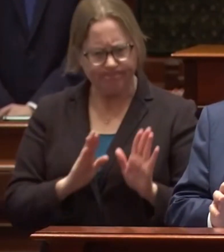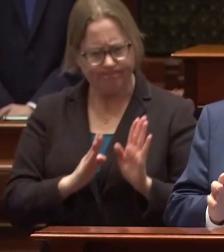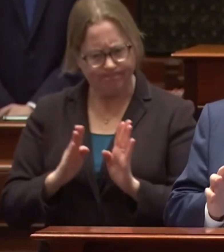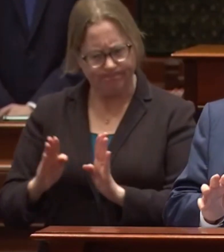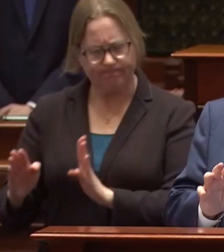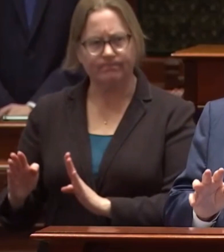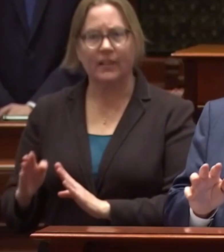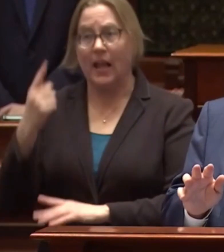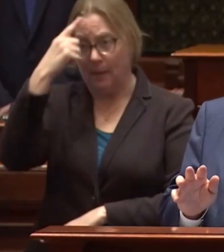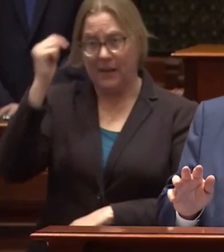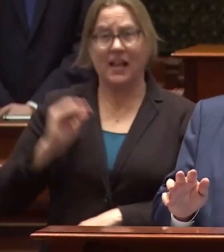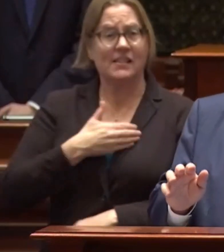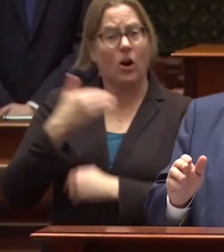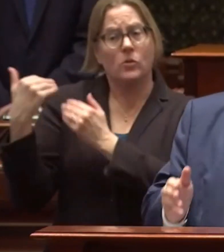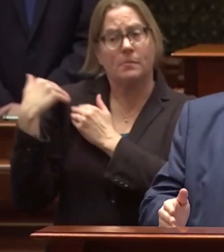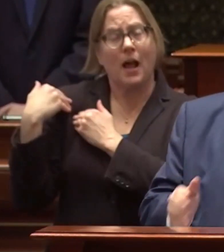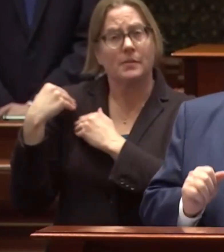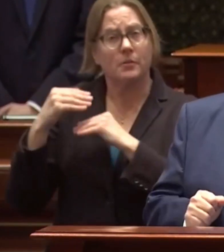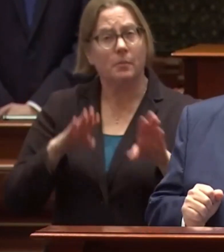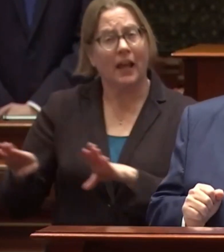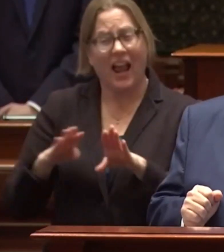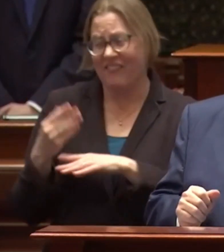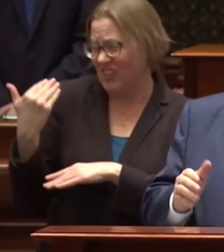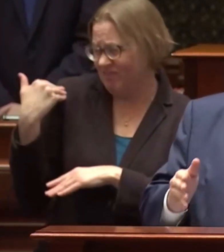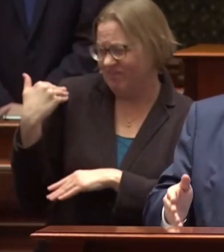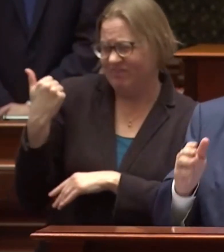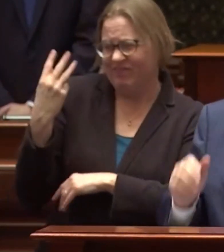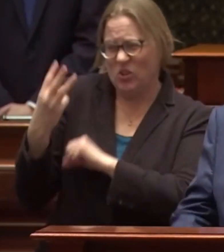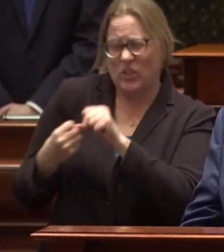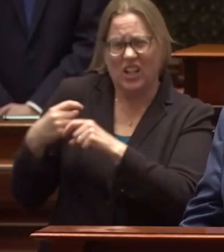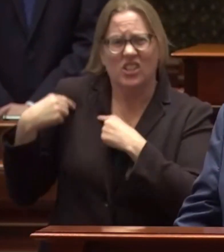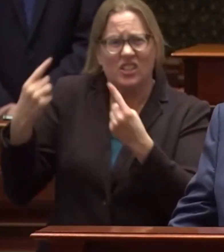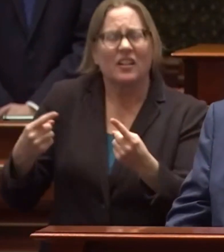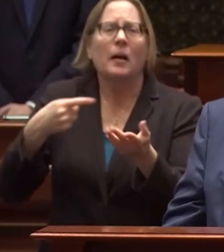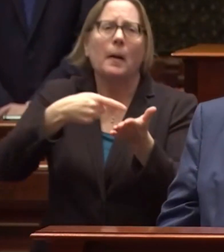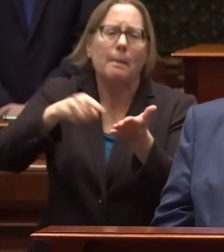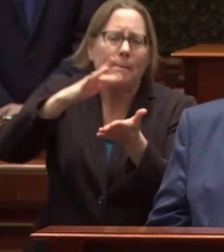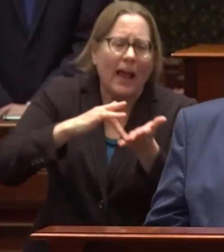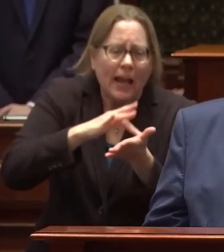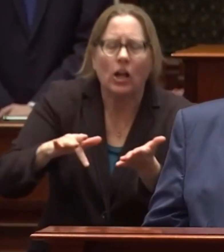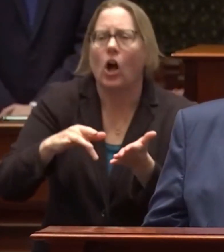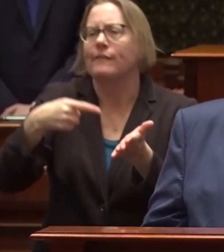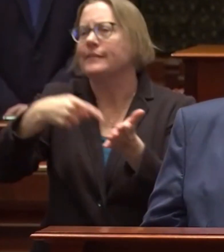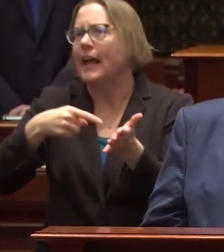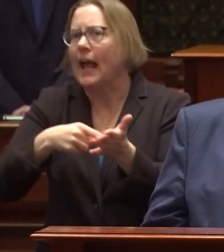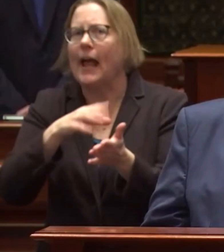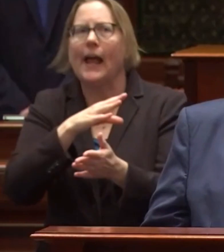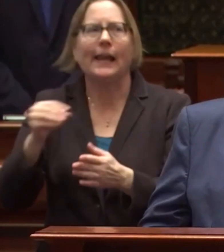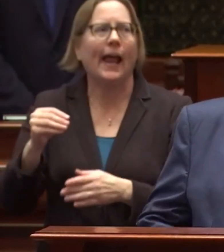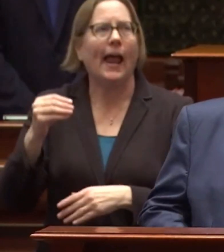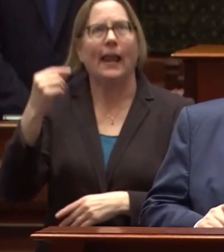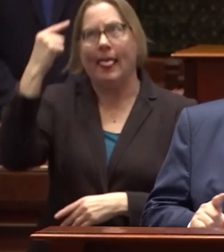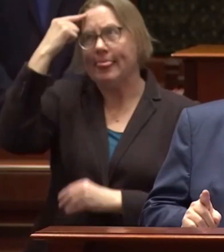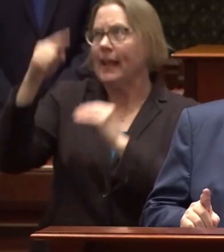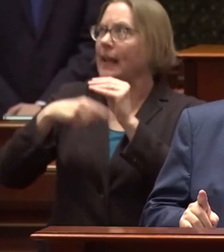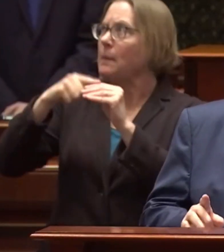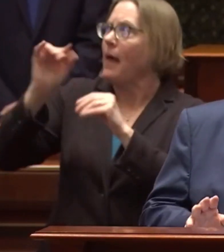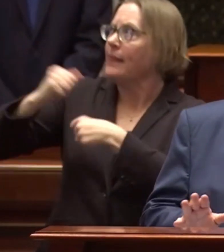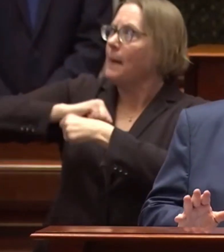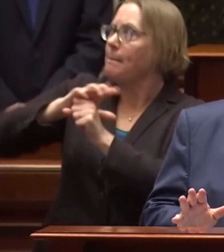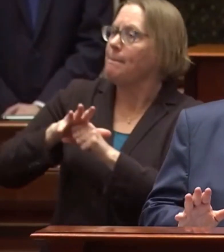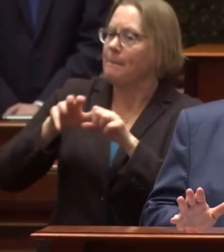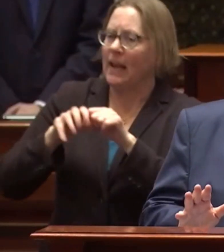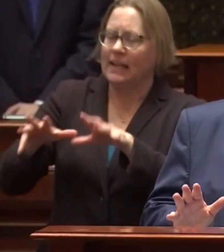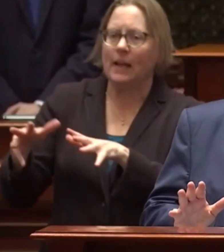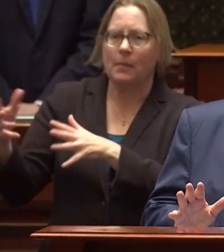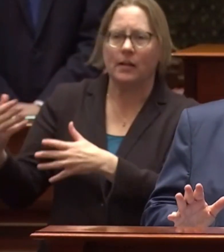we took in the last few years, paying off state debt and treating federal pandemic relief as one-time revenue, we are not facing